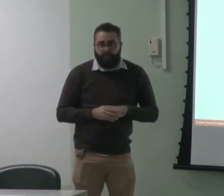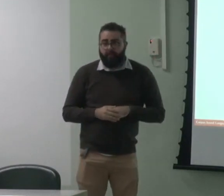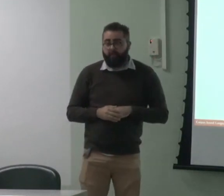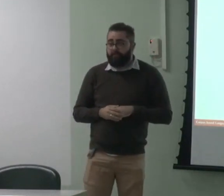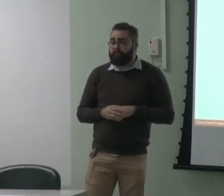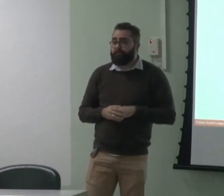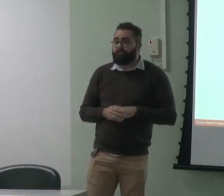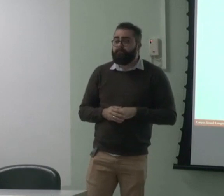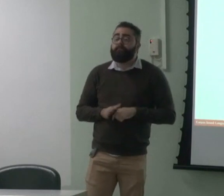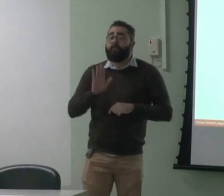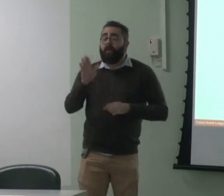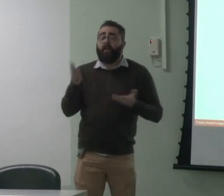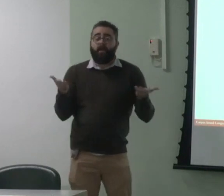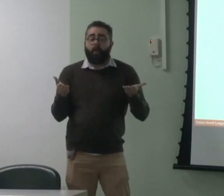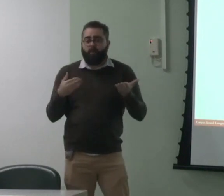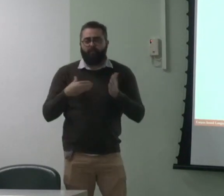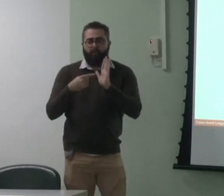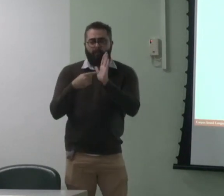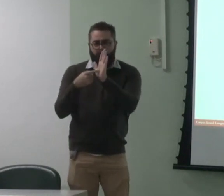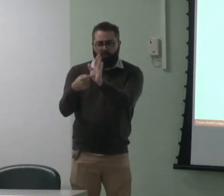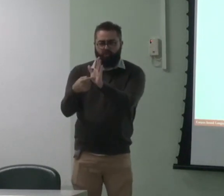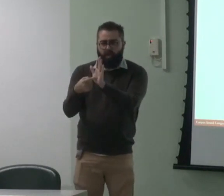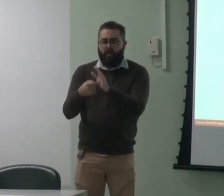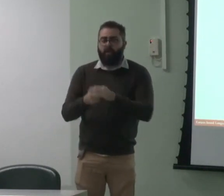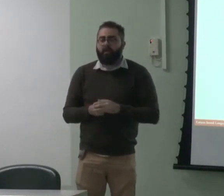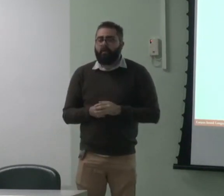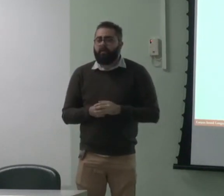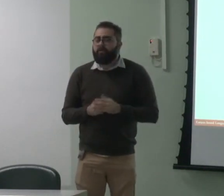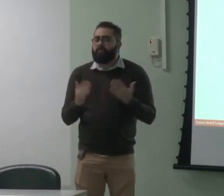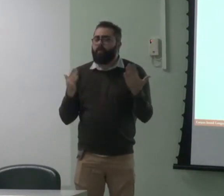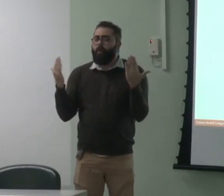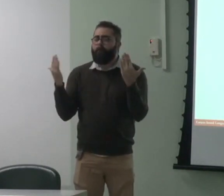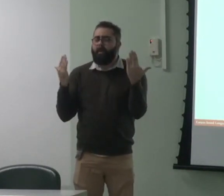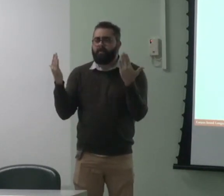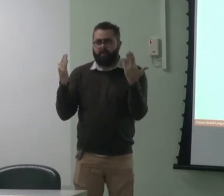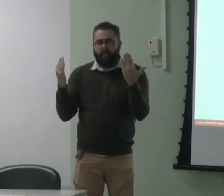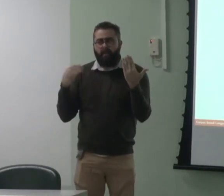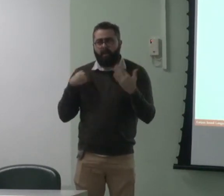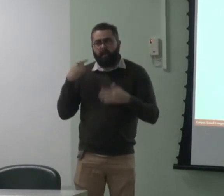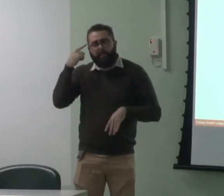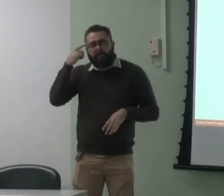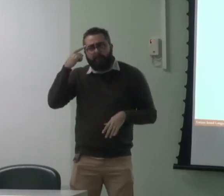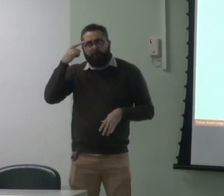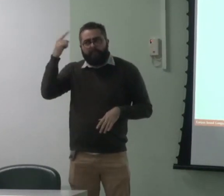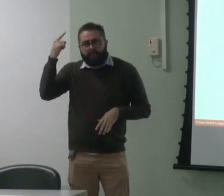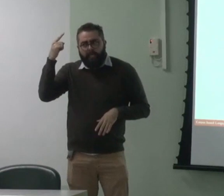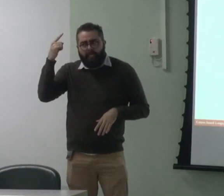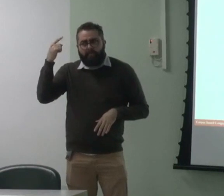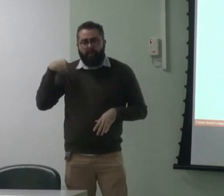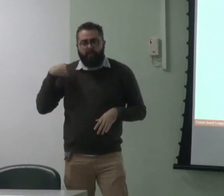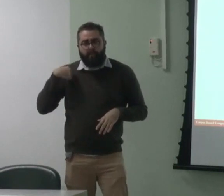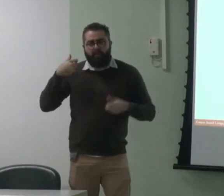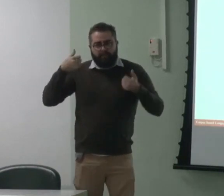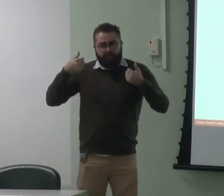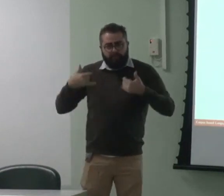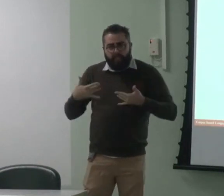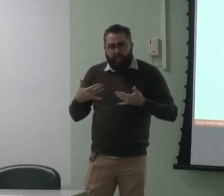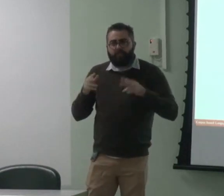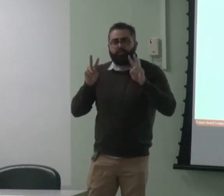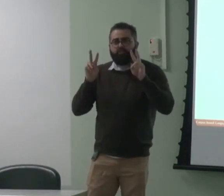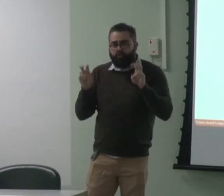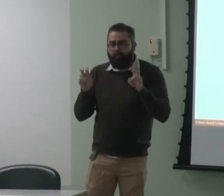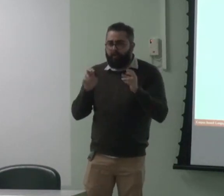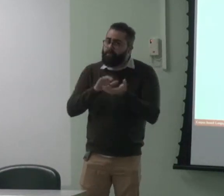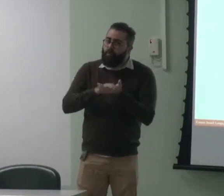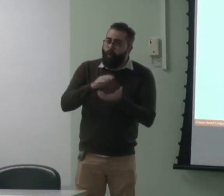Now, to demonstrate the parallelism that I had in mind when I was talking about like making content